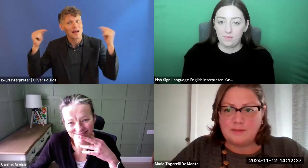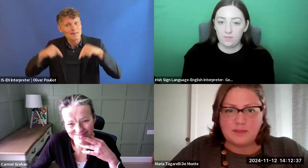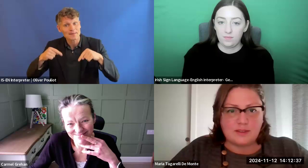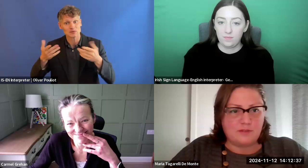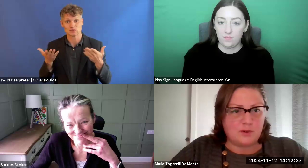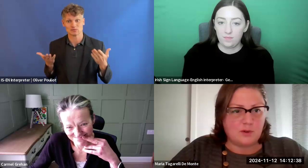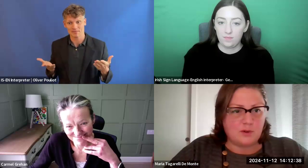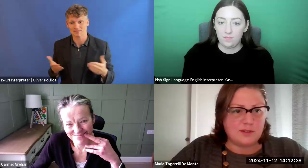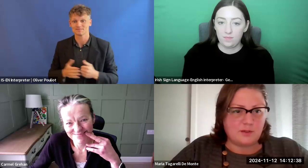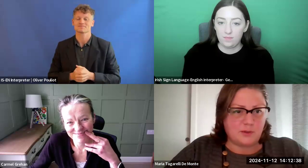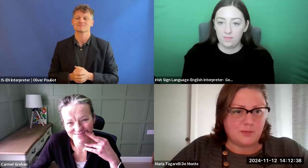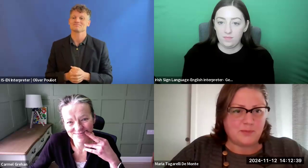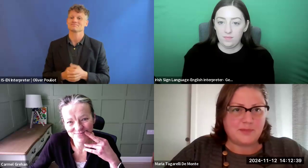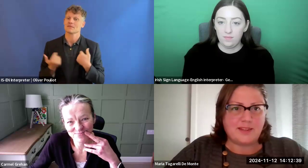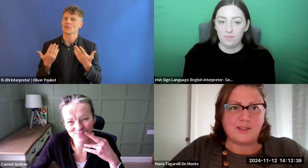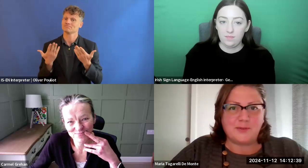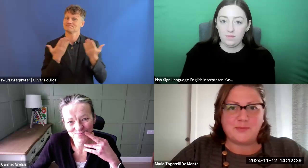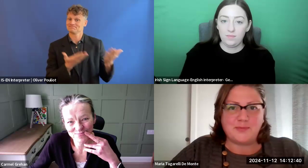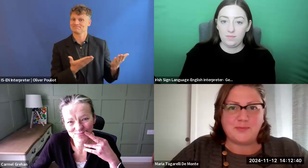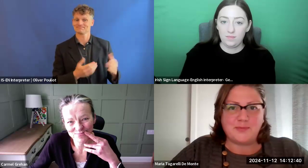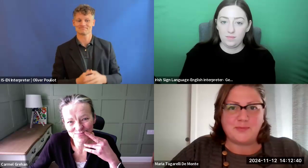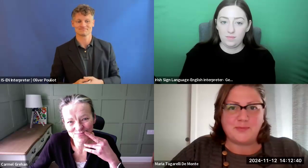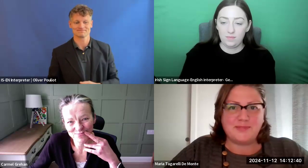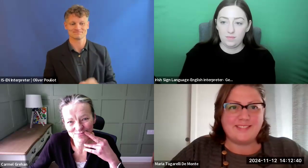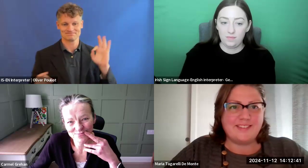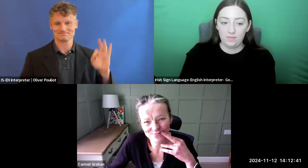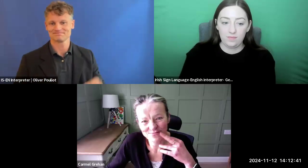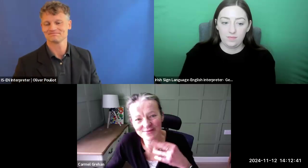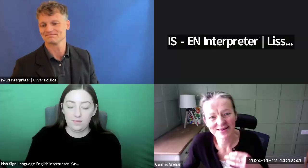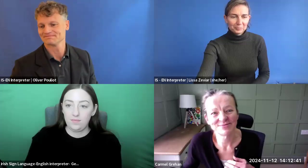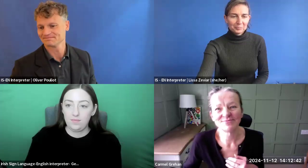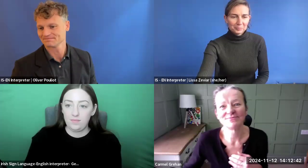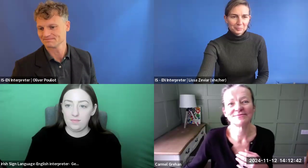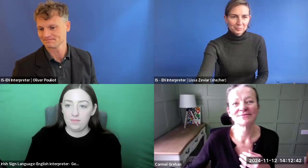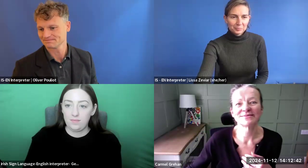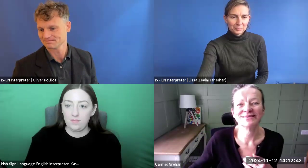us, and the floor is to you. Thank you.